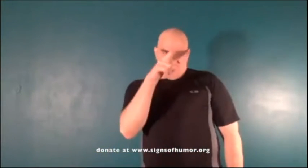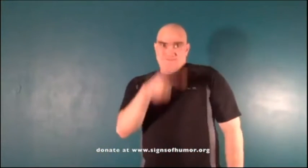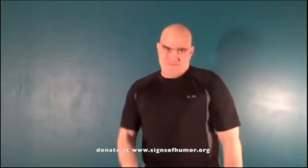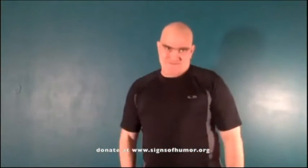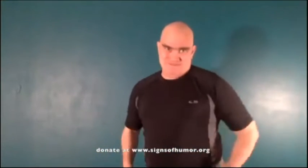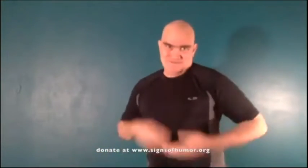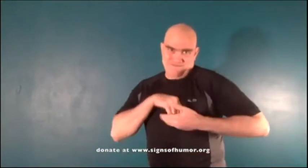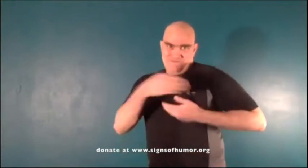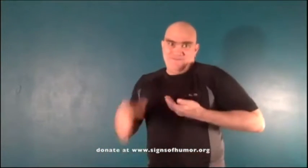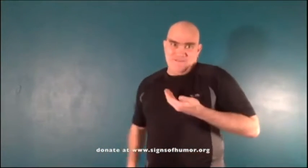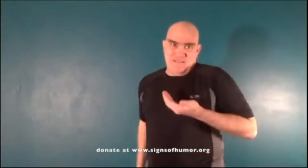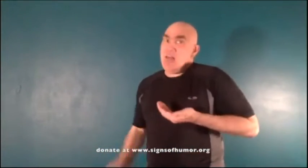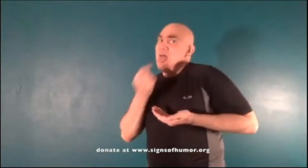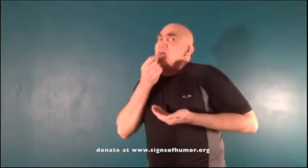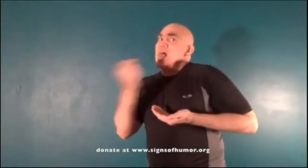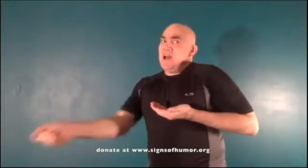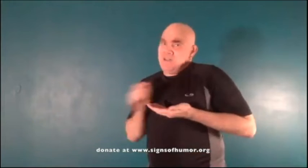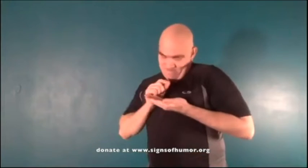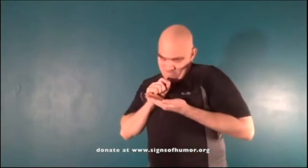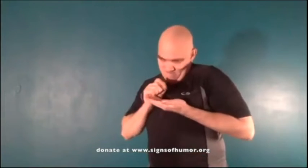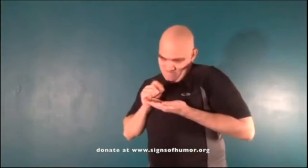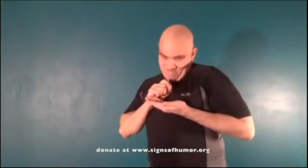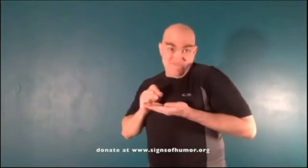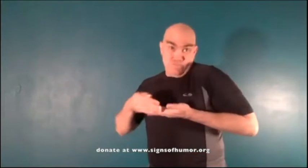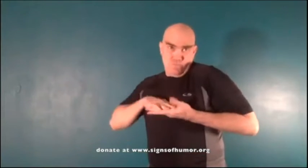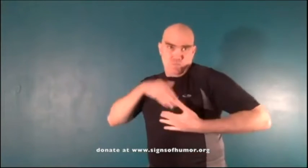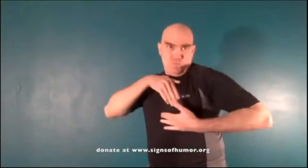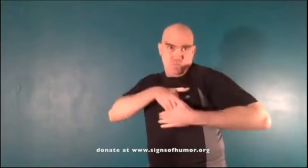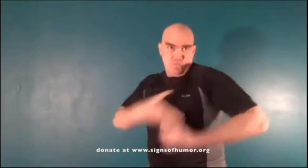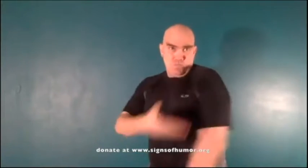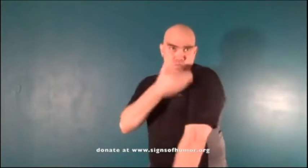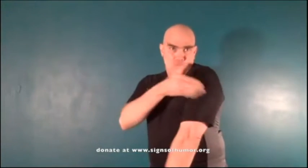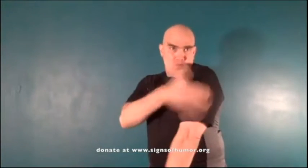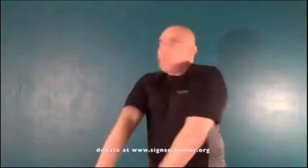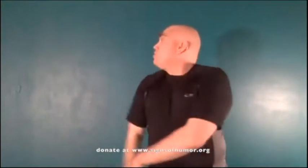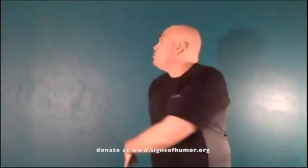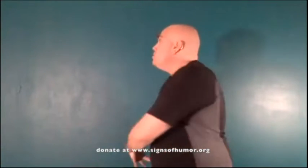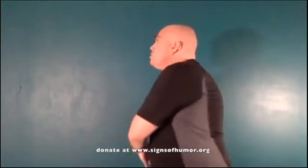takes note, saying, I know where you live now. I'll be seeing you